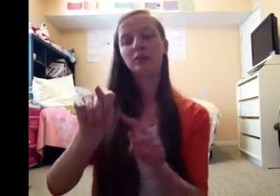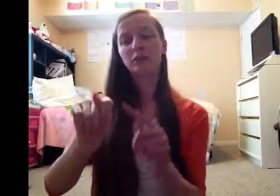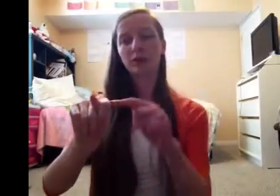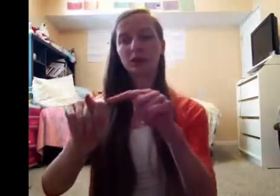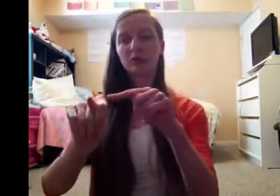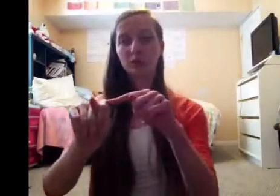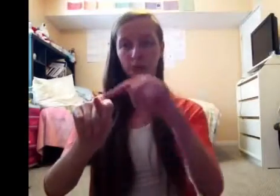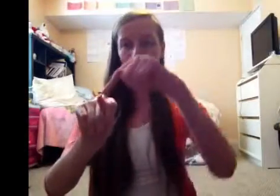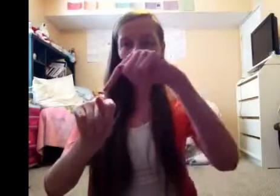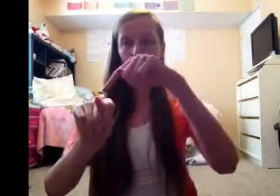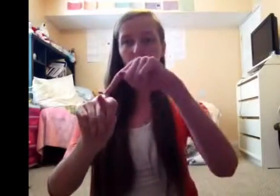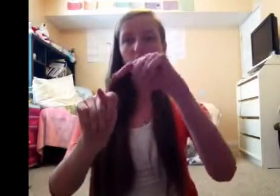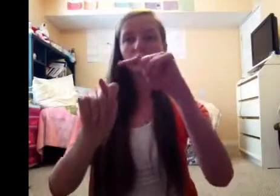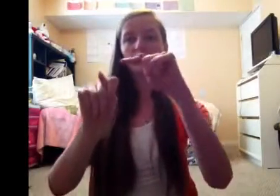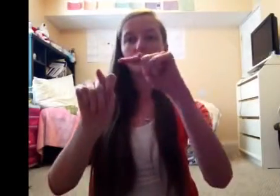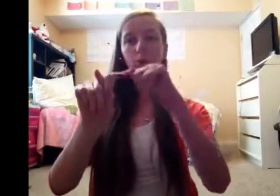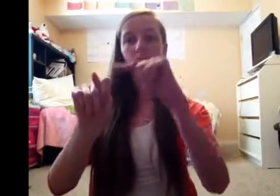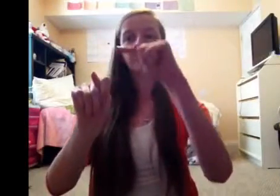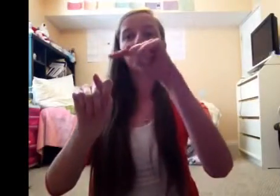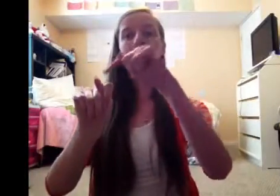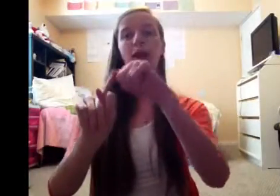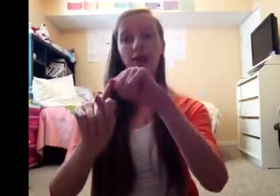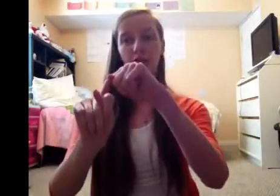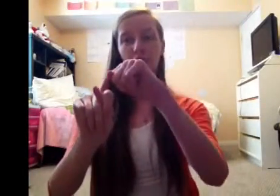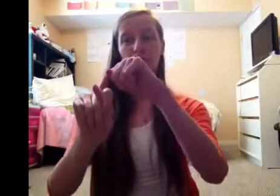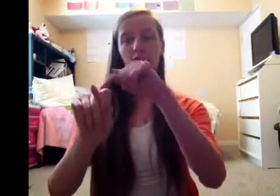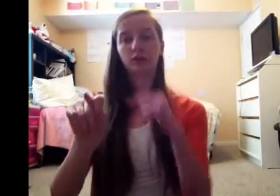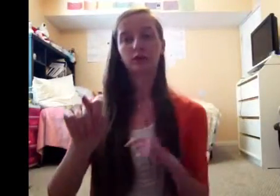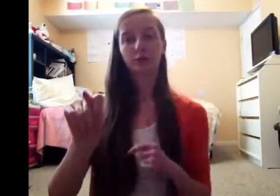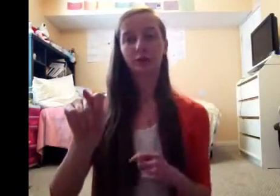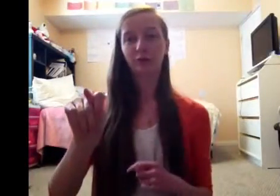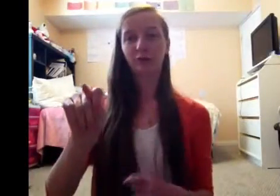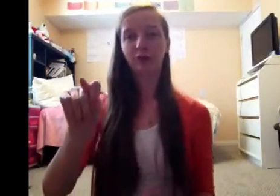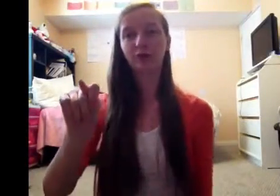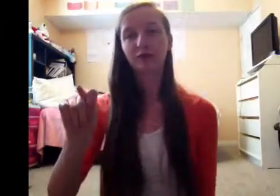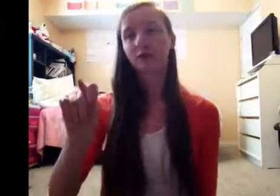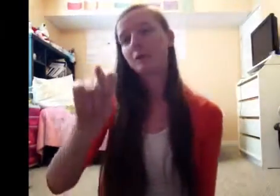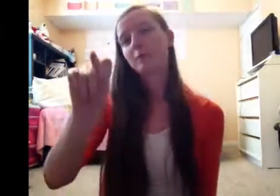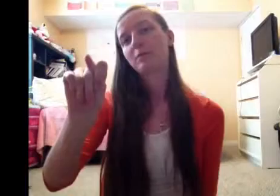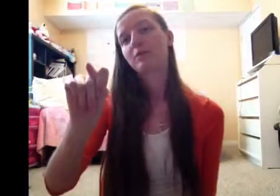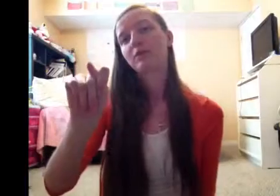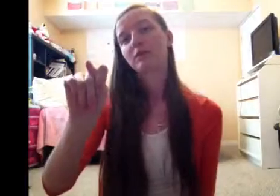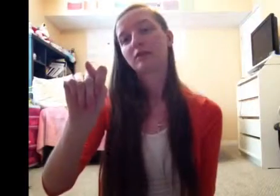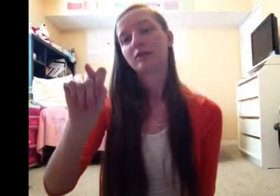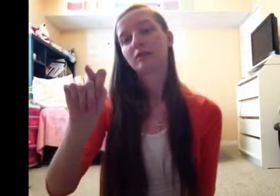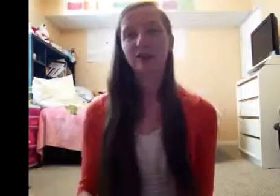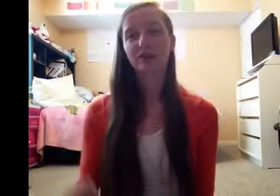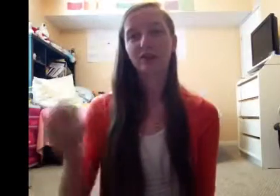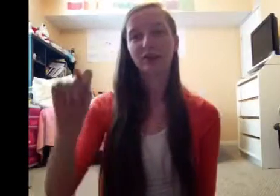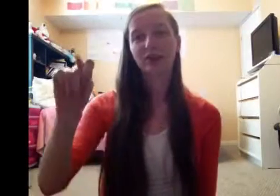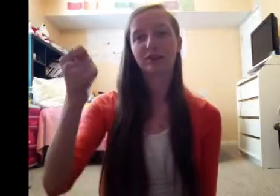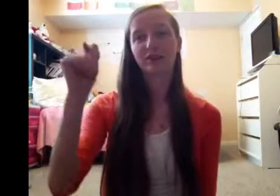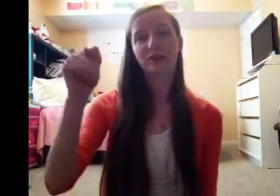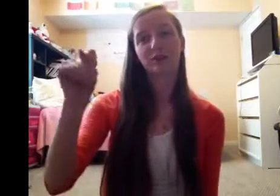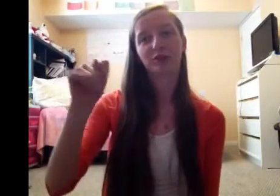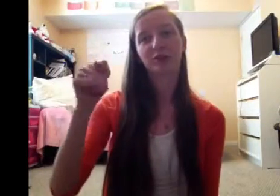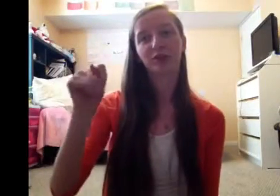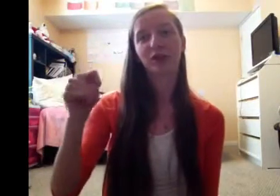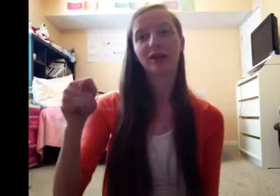put it in between your pointer finger and your middle finger. It's also like the sign for toilet, so